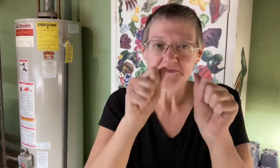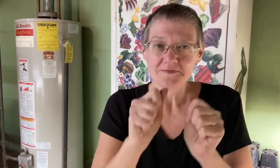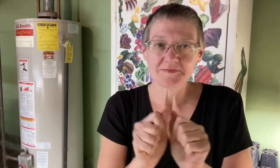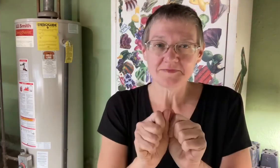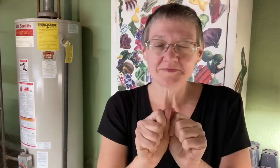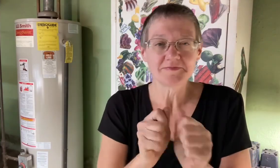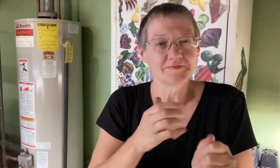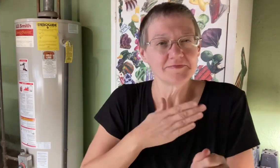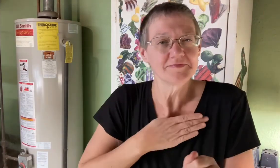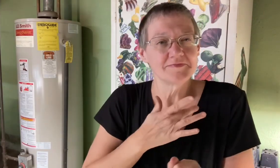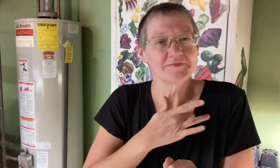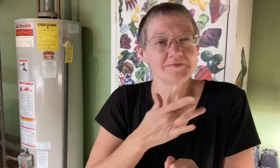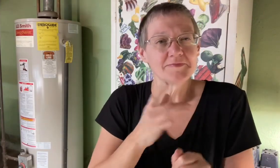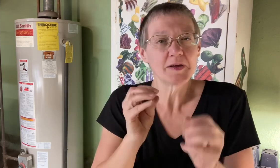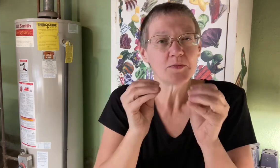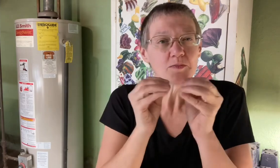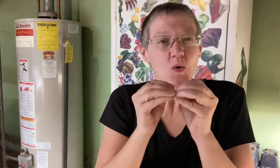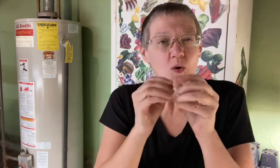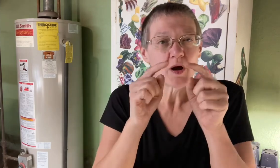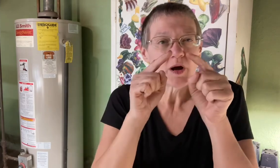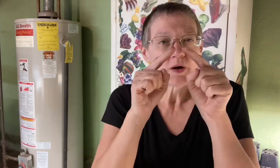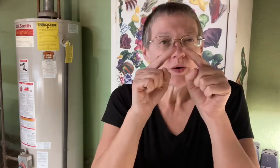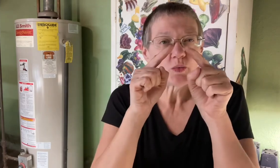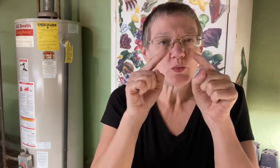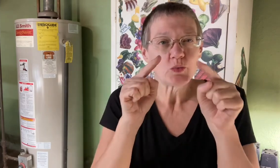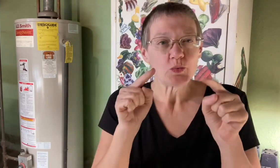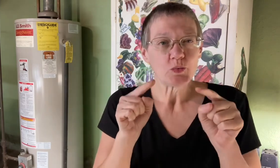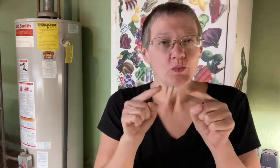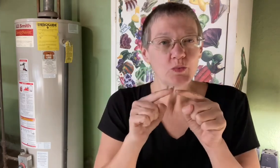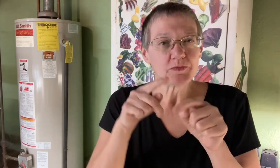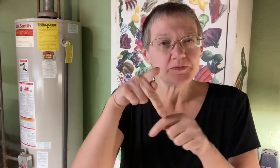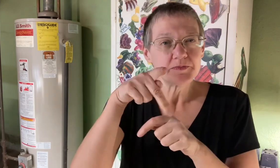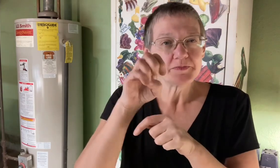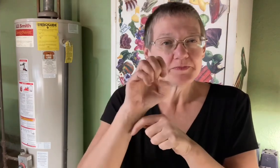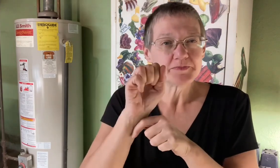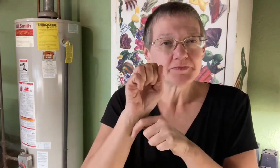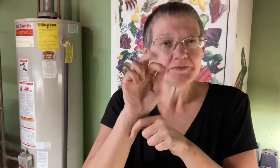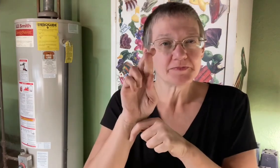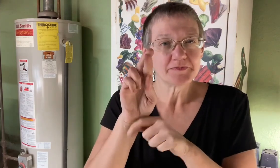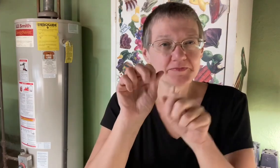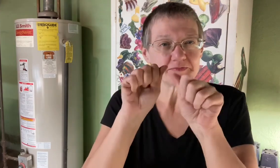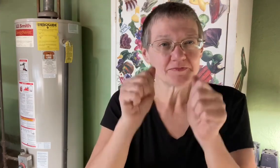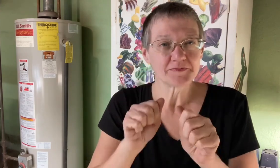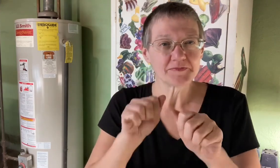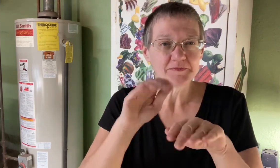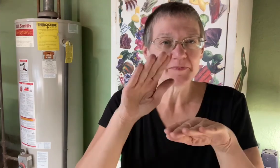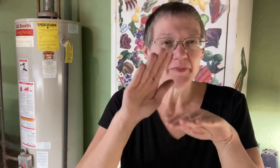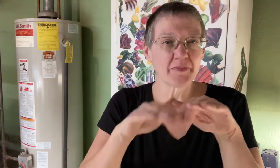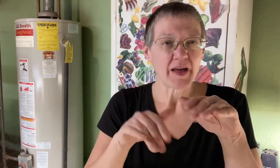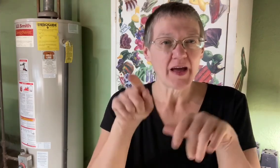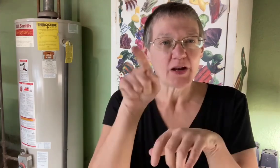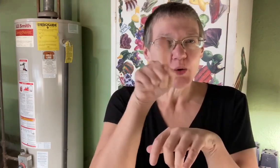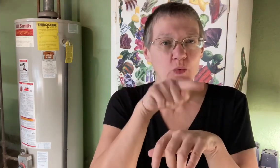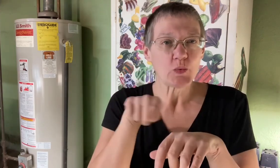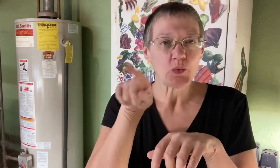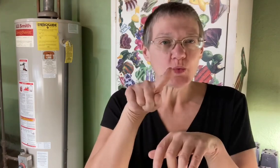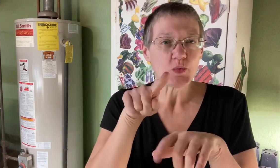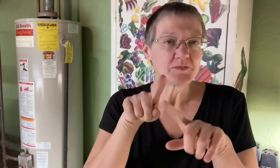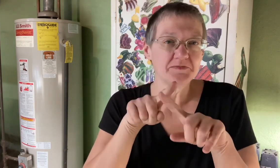Now starting them in soil blocks can impact the shape. My beets tend to be more of a pear shape than